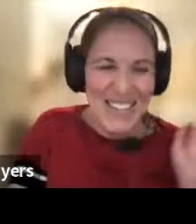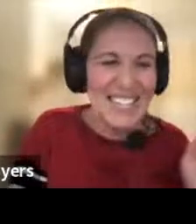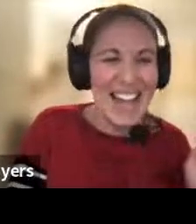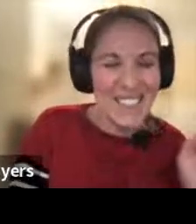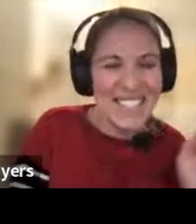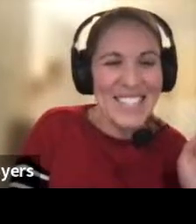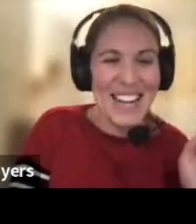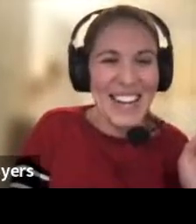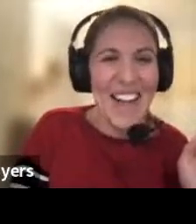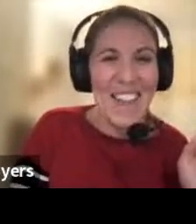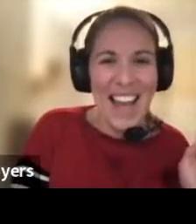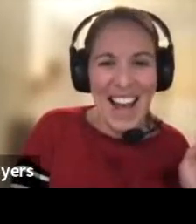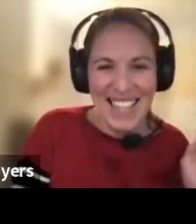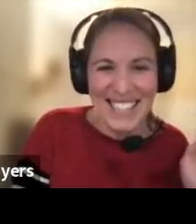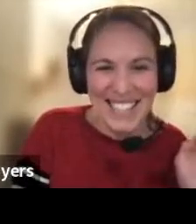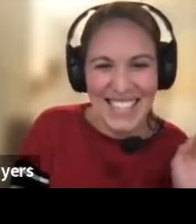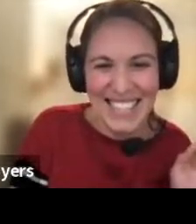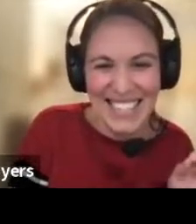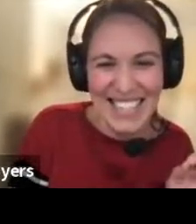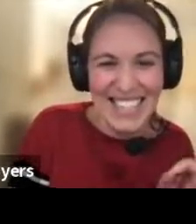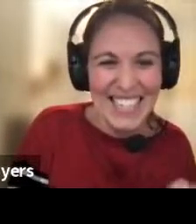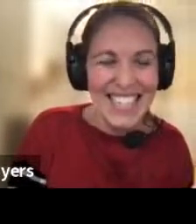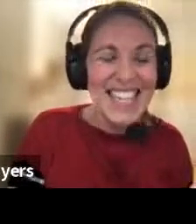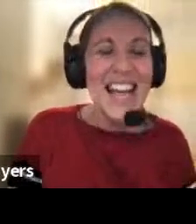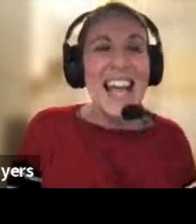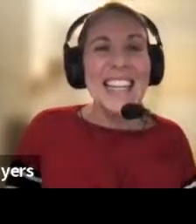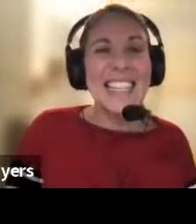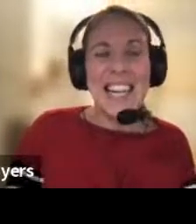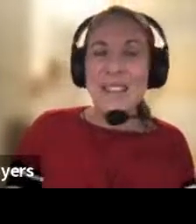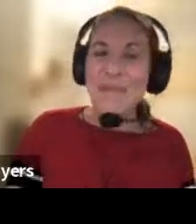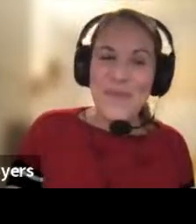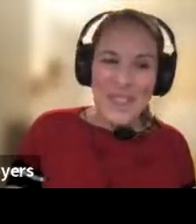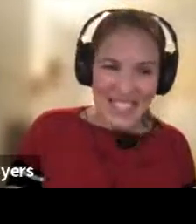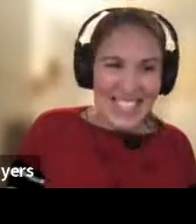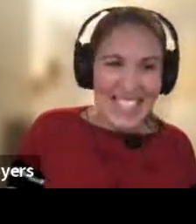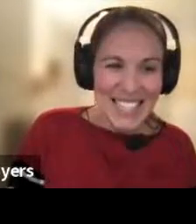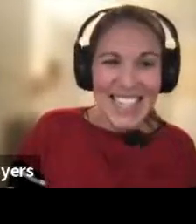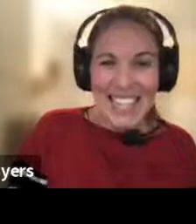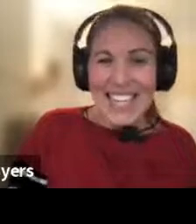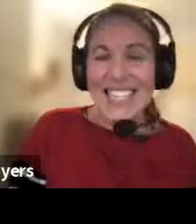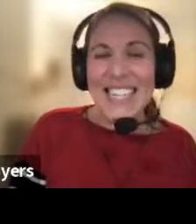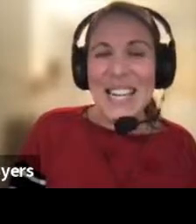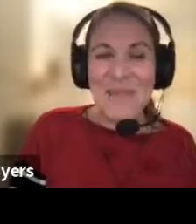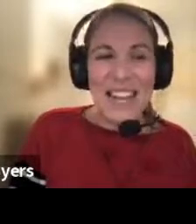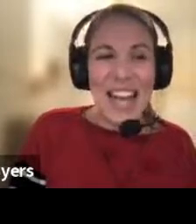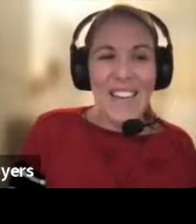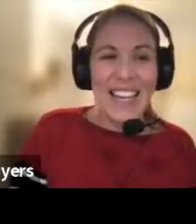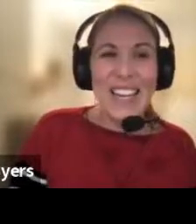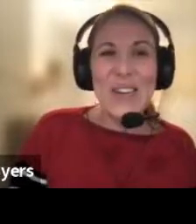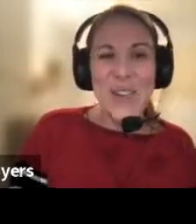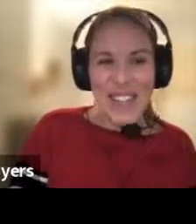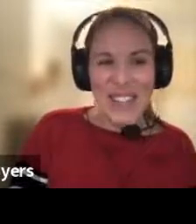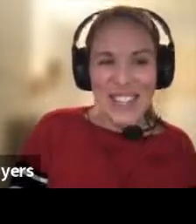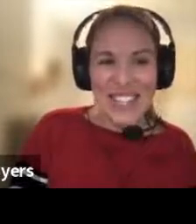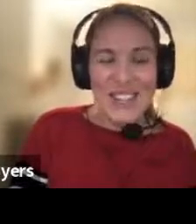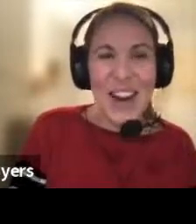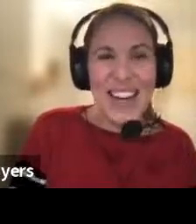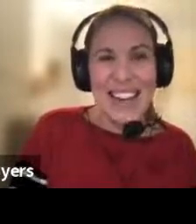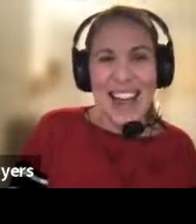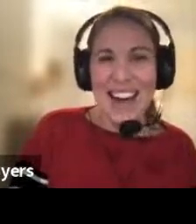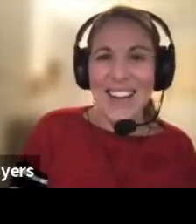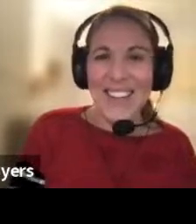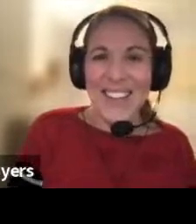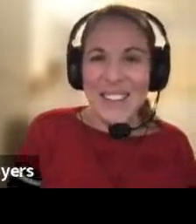I always have to check on that. Yep. Does anybody have any questions